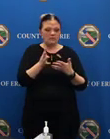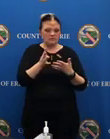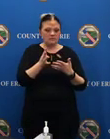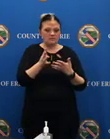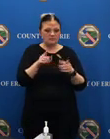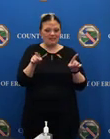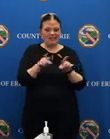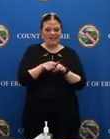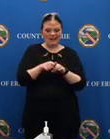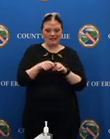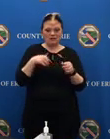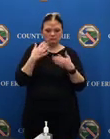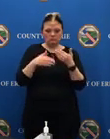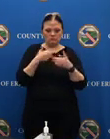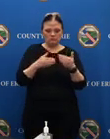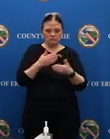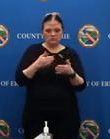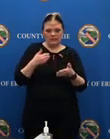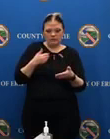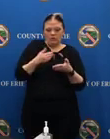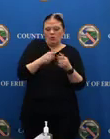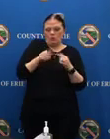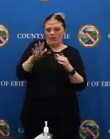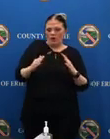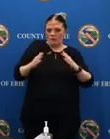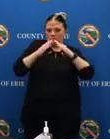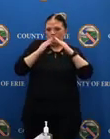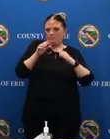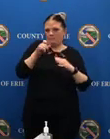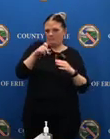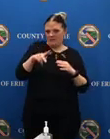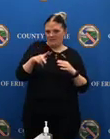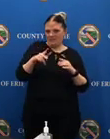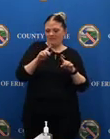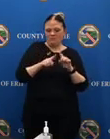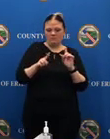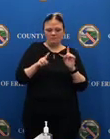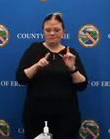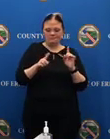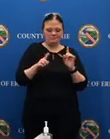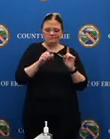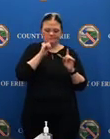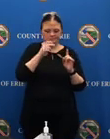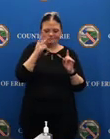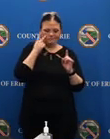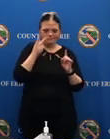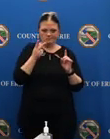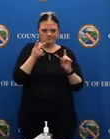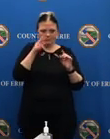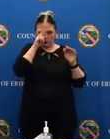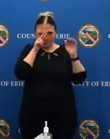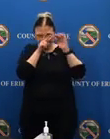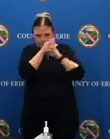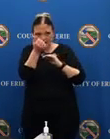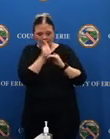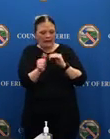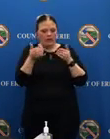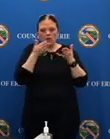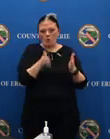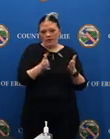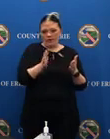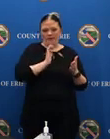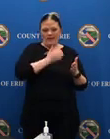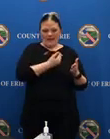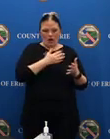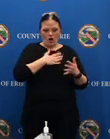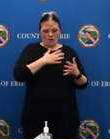as they get closer to their peak. But we're not going to, I don't see or foresee any way in which a ventilator is going